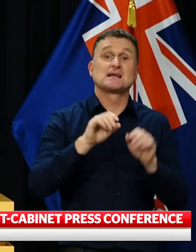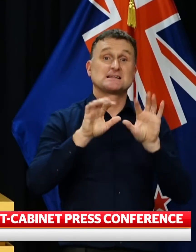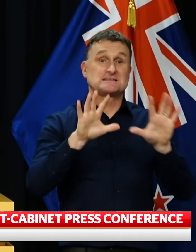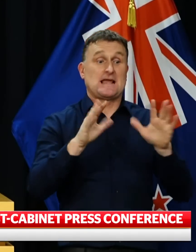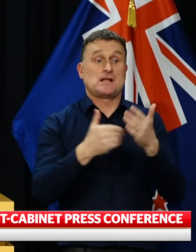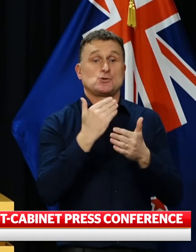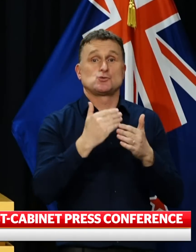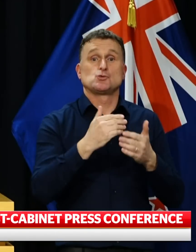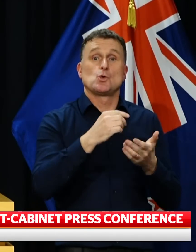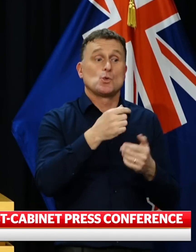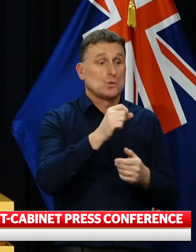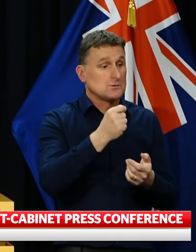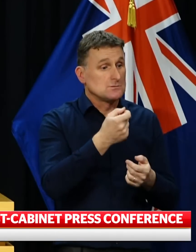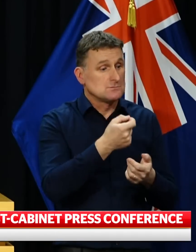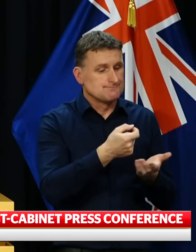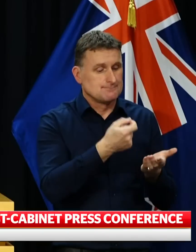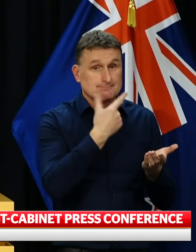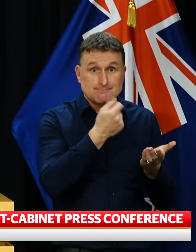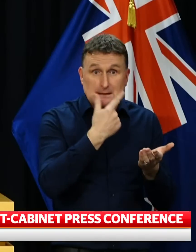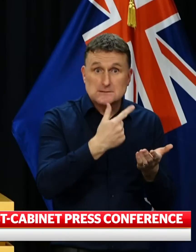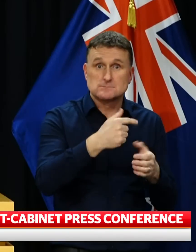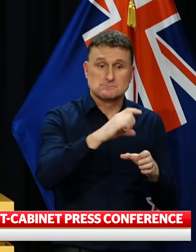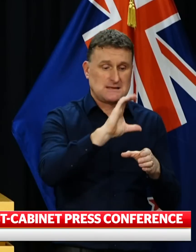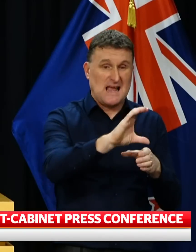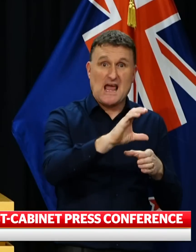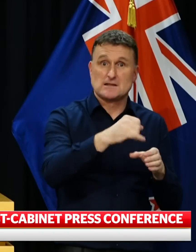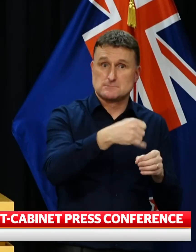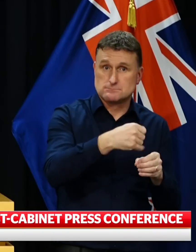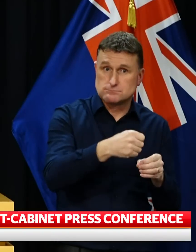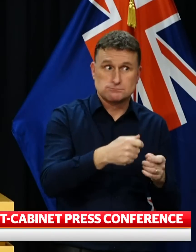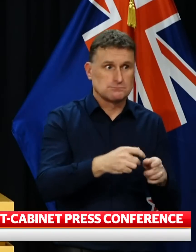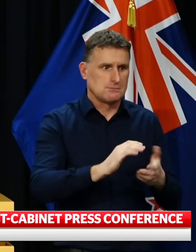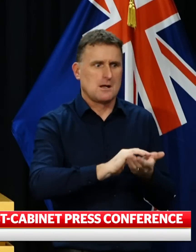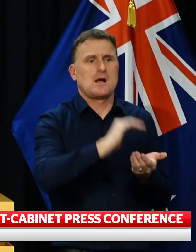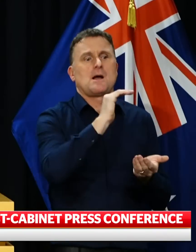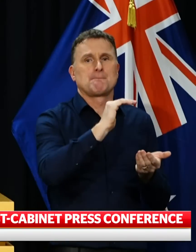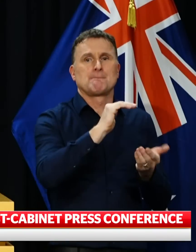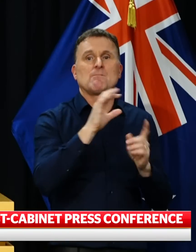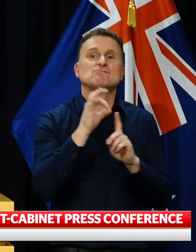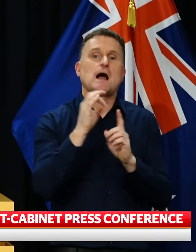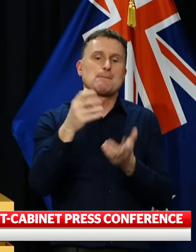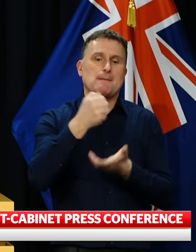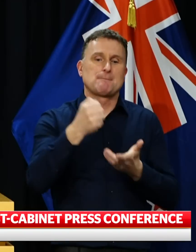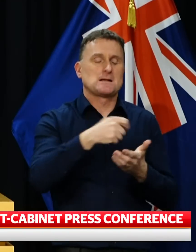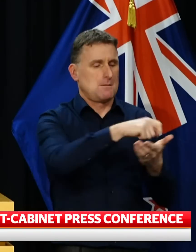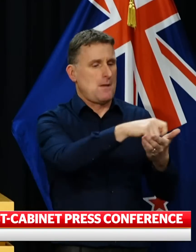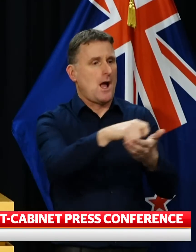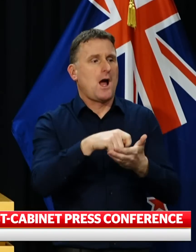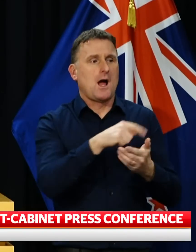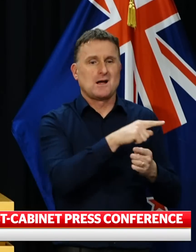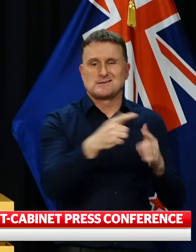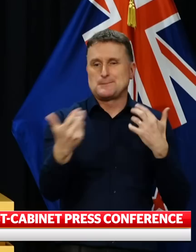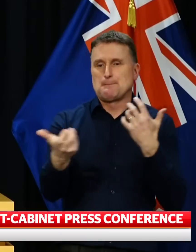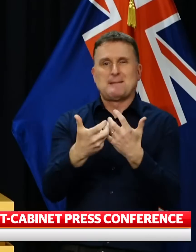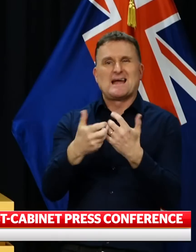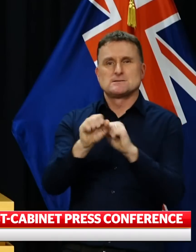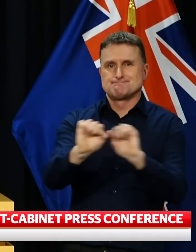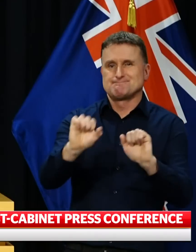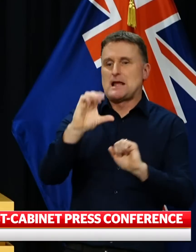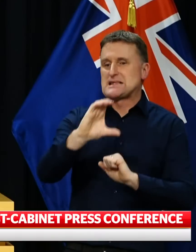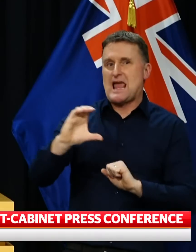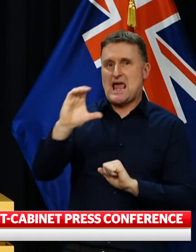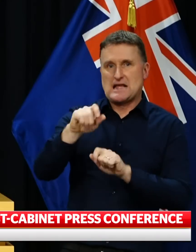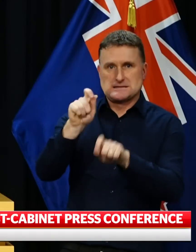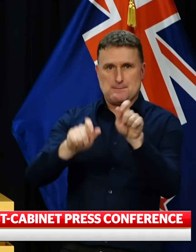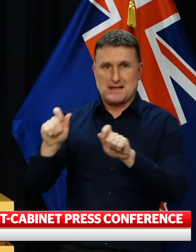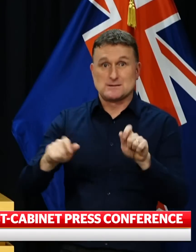under our government because we've increased the Pharmac budget to allow them to do that. And it's our intention to continue to do that. But we think that's actually